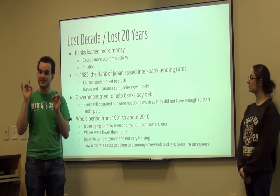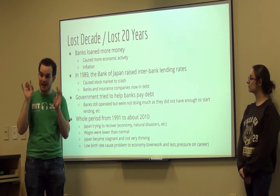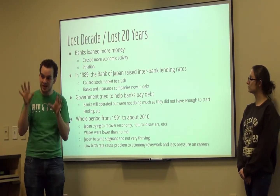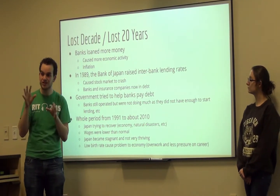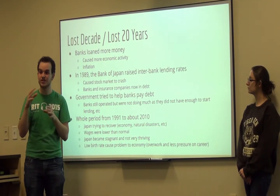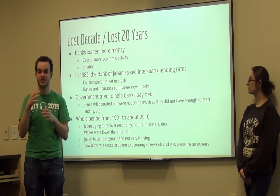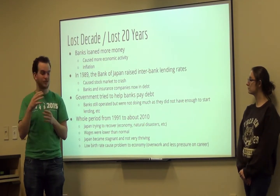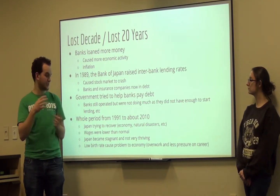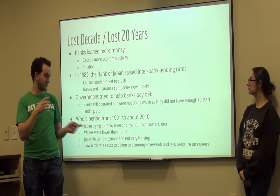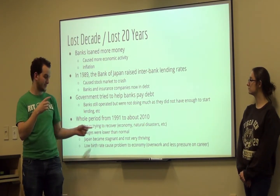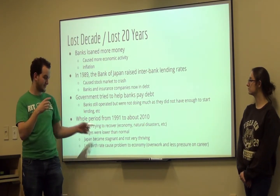And to make things worse,